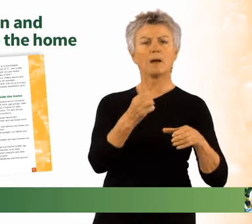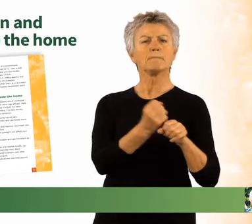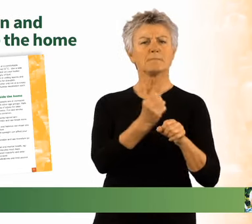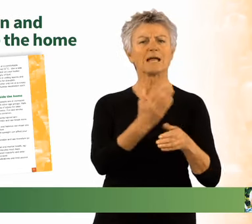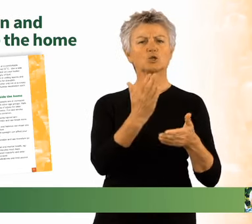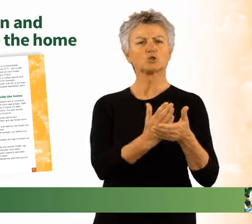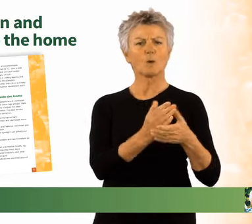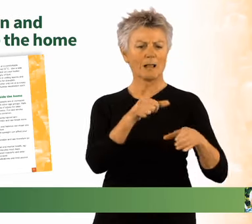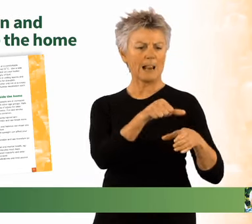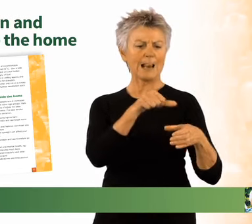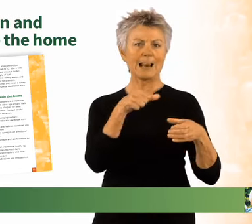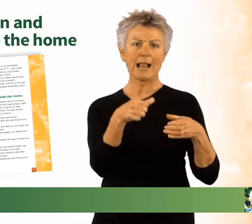Label contents carefully.